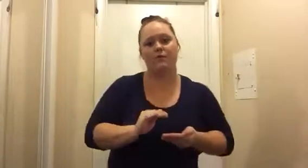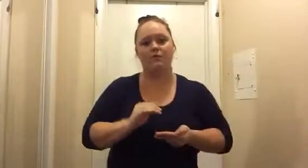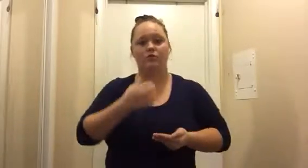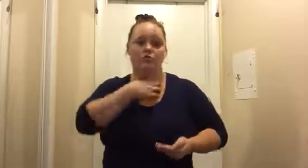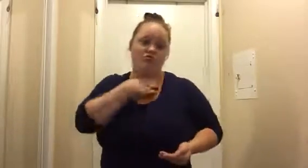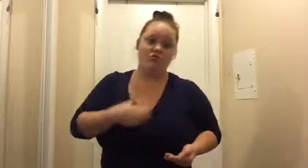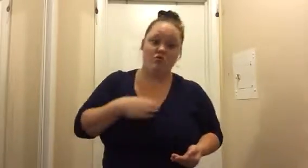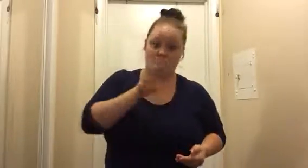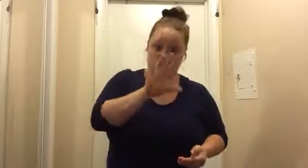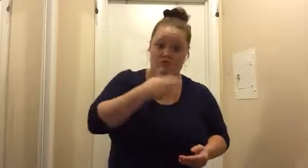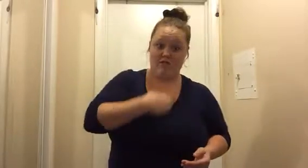alcohol subside.